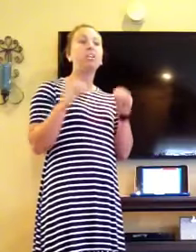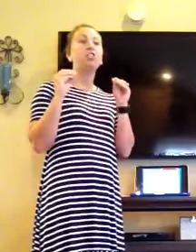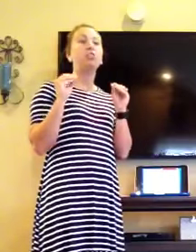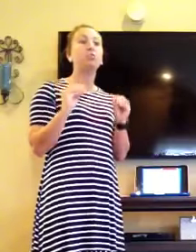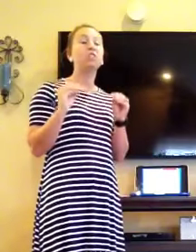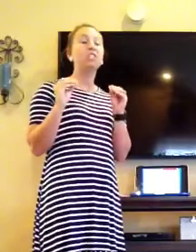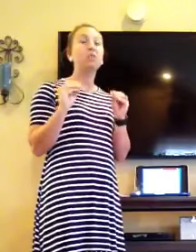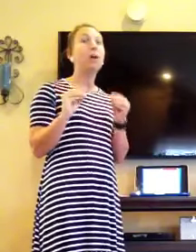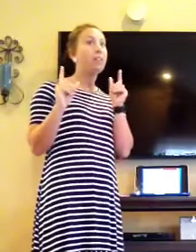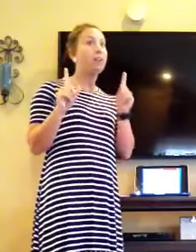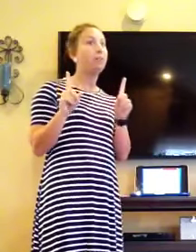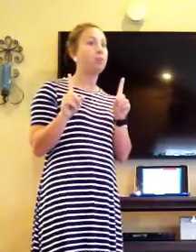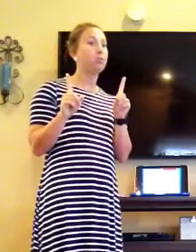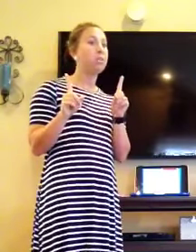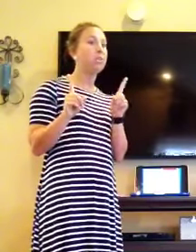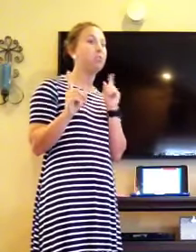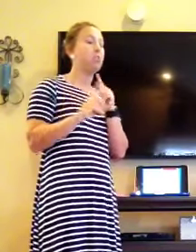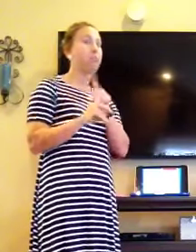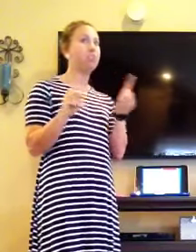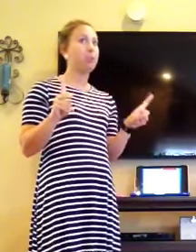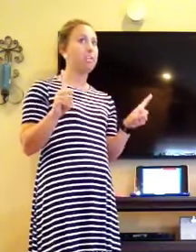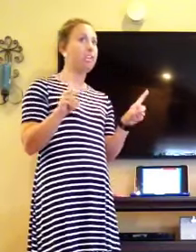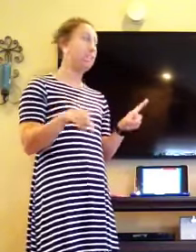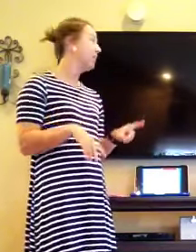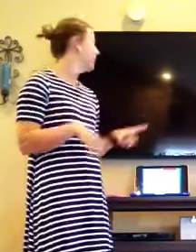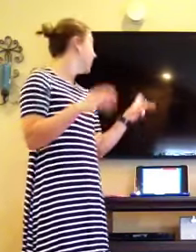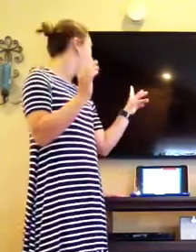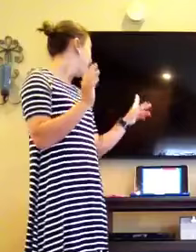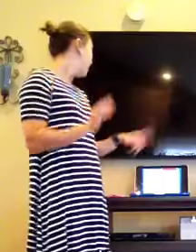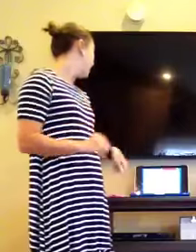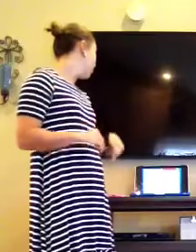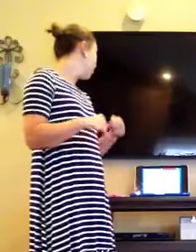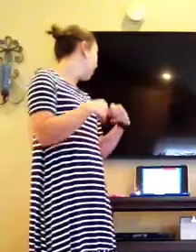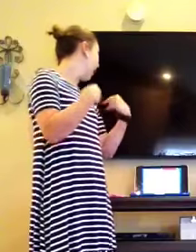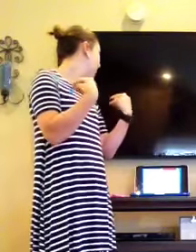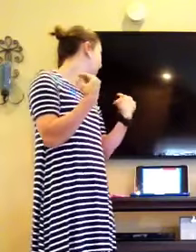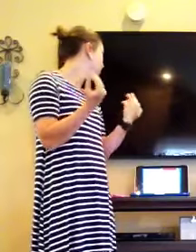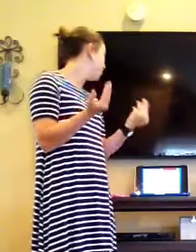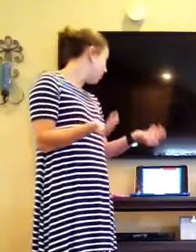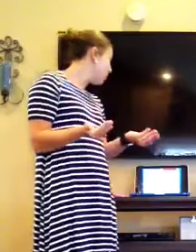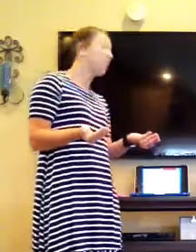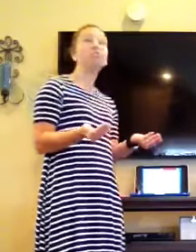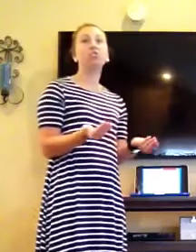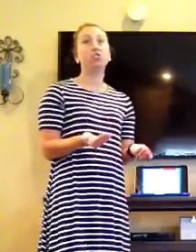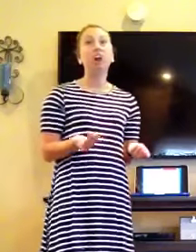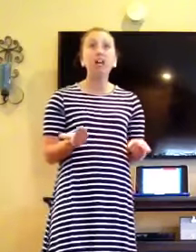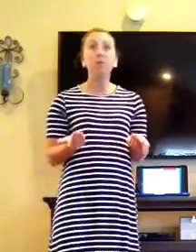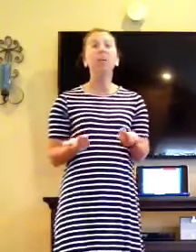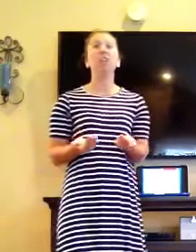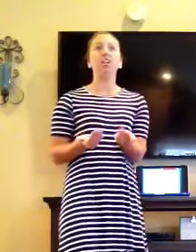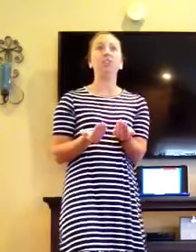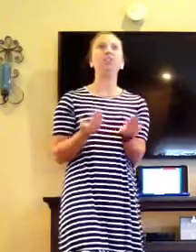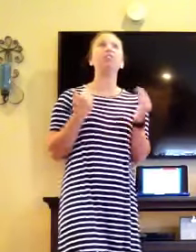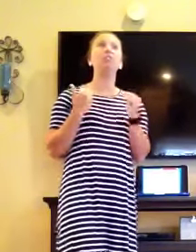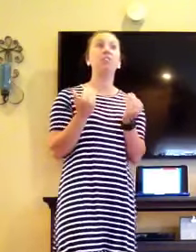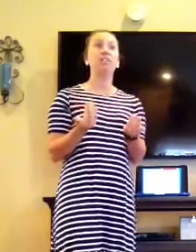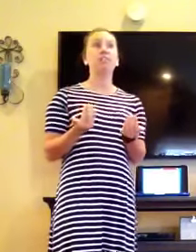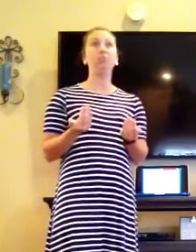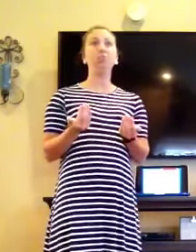expectations really well that first week. You won't have to do it again. And then you will have the students train one another to do the classroom